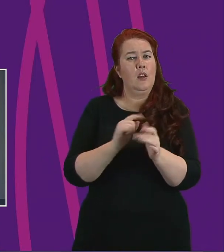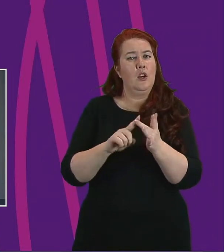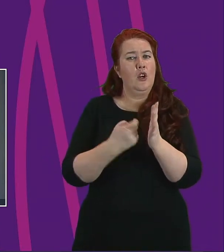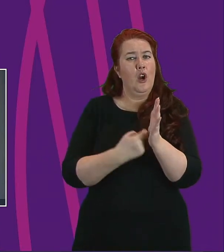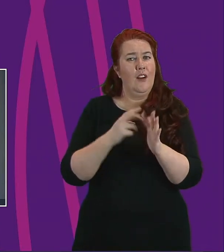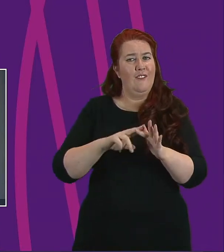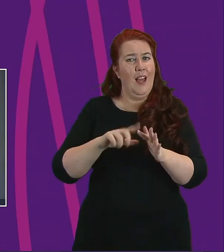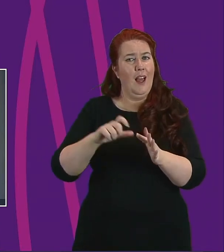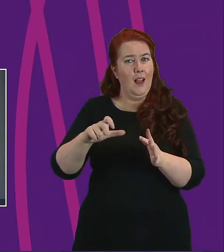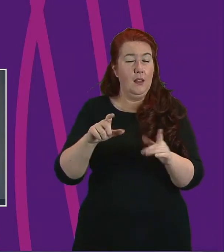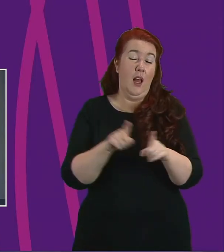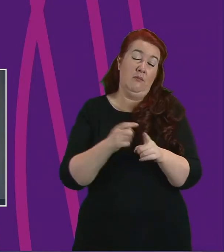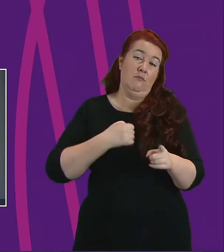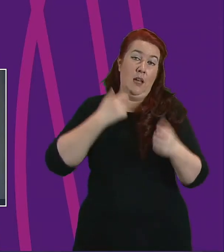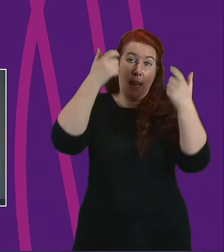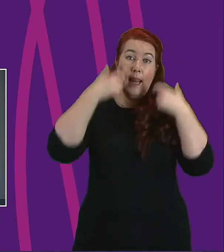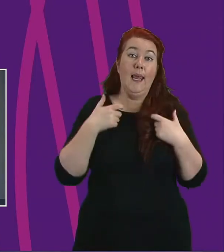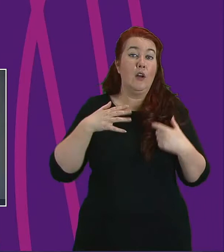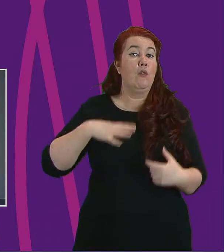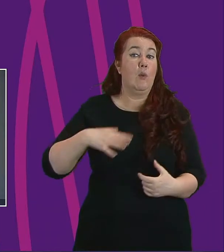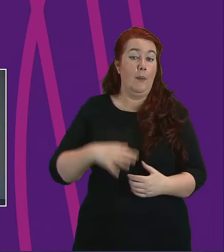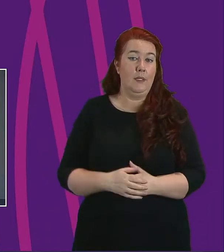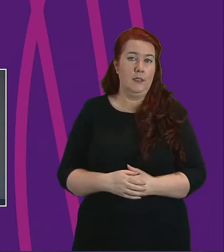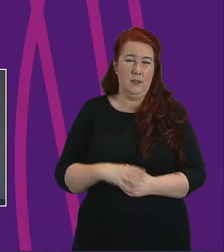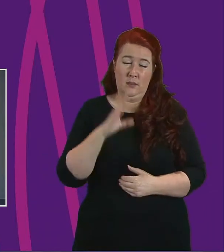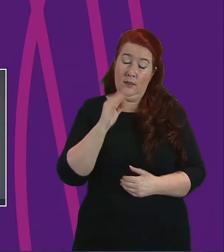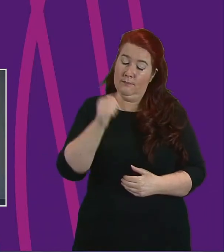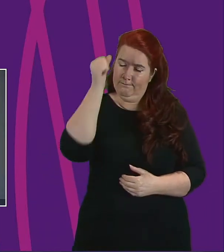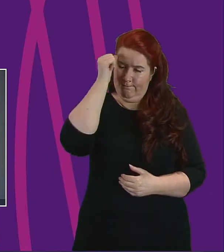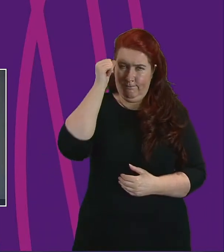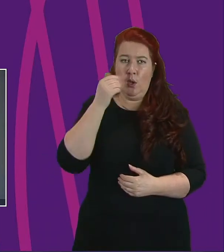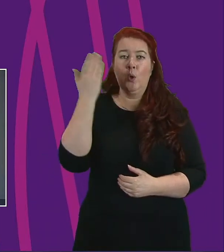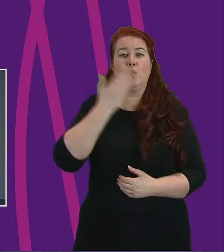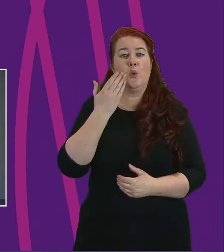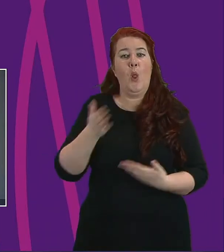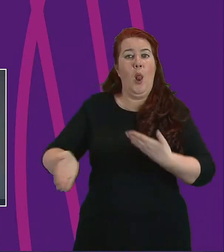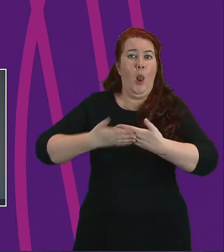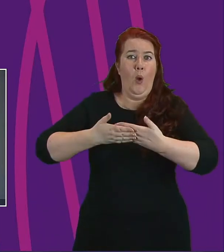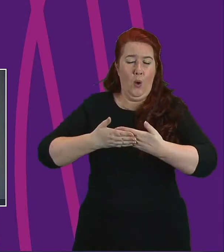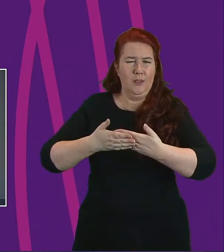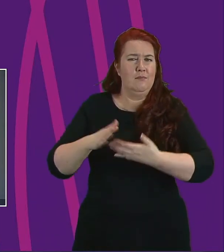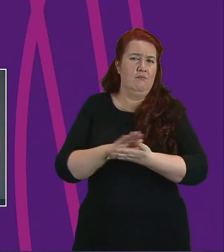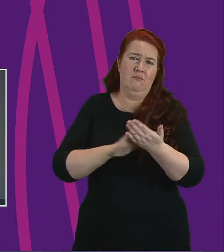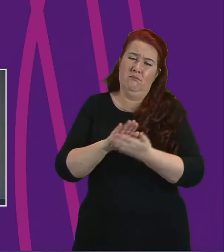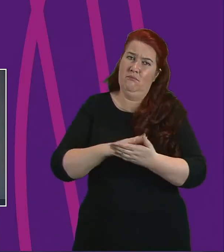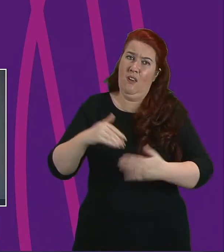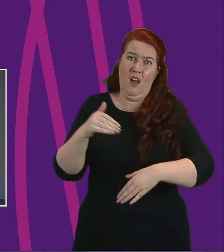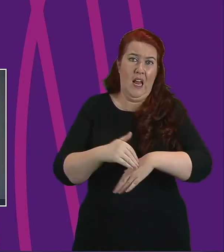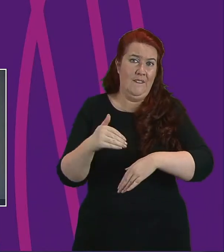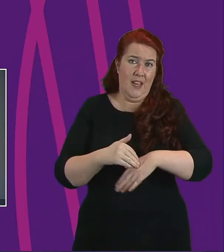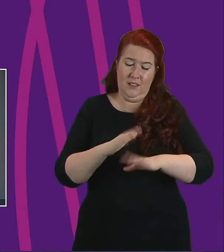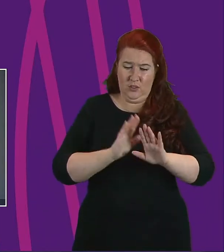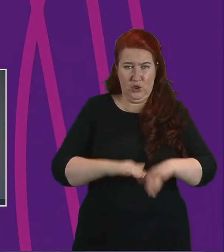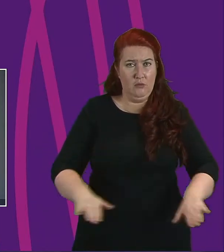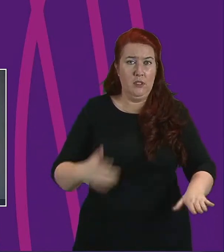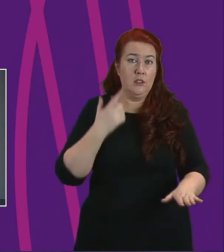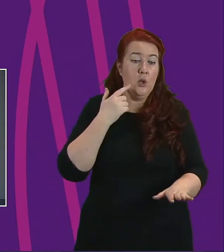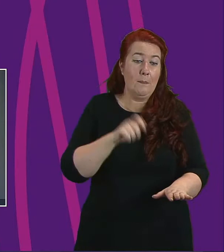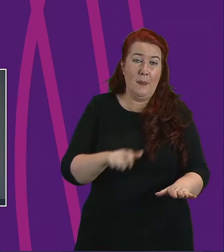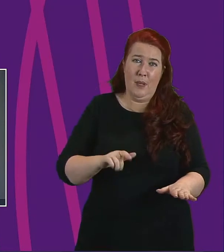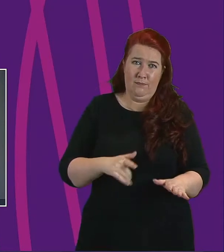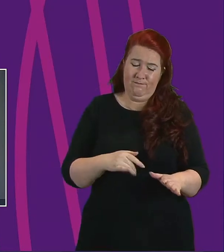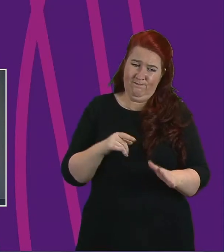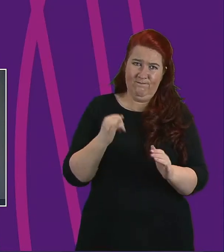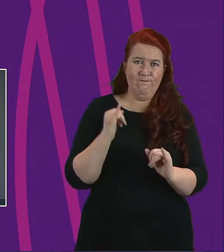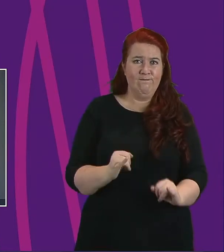requirements. I am aware that school closures are considered to have a negative effect on all aspects of children and young people's progress and